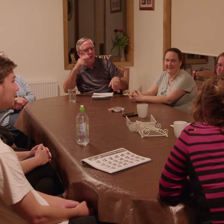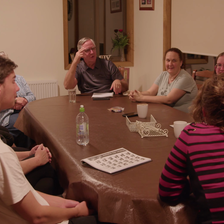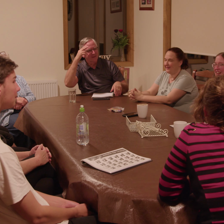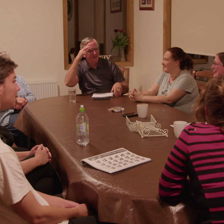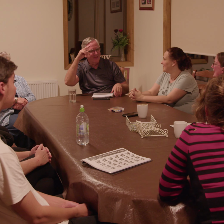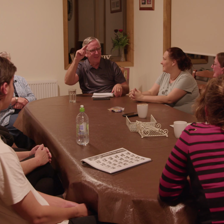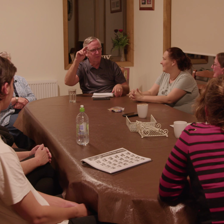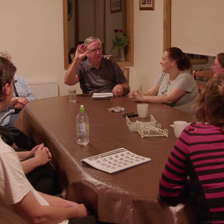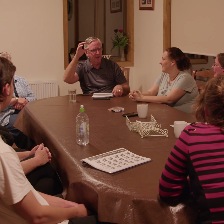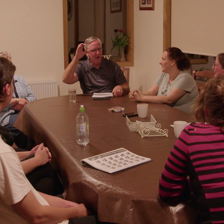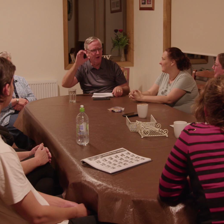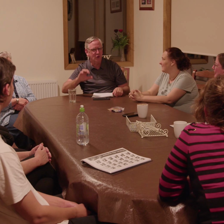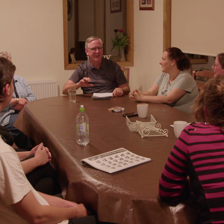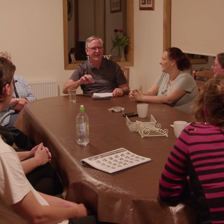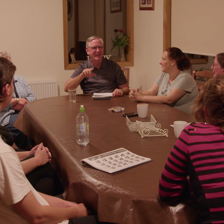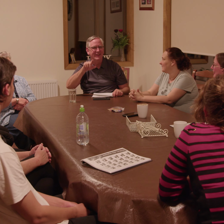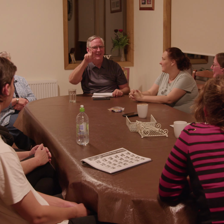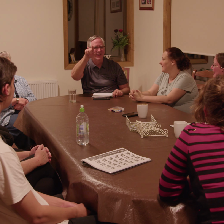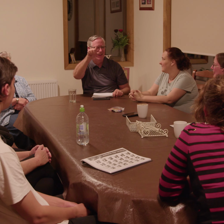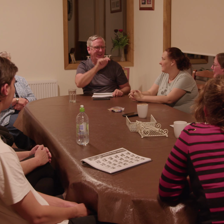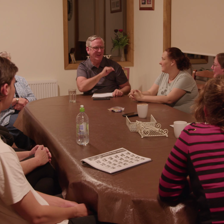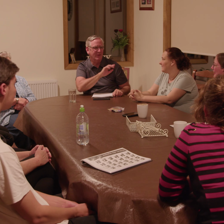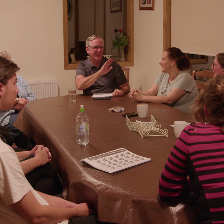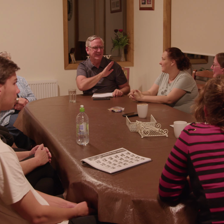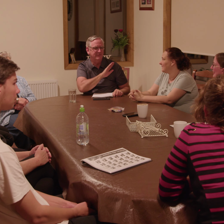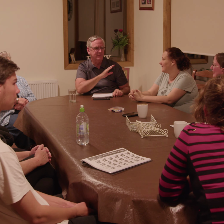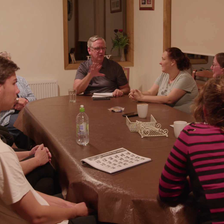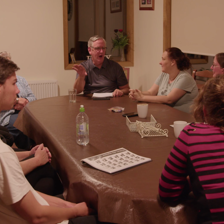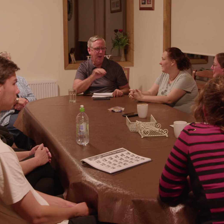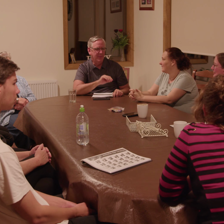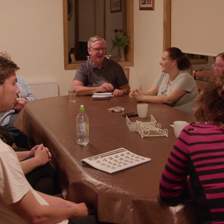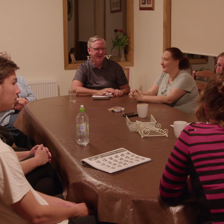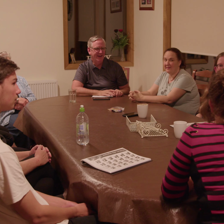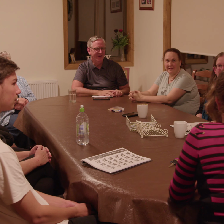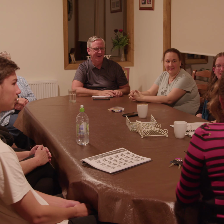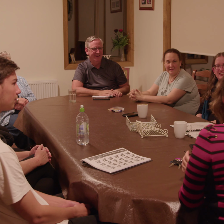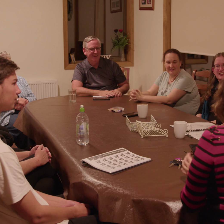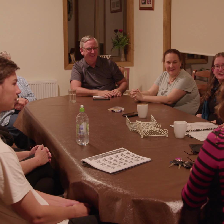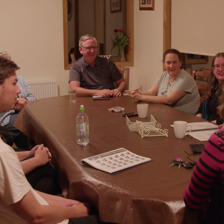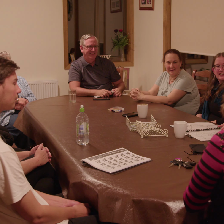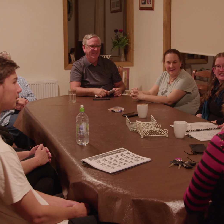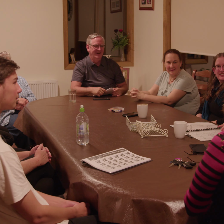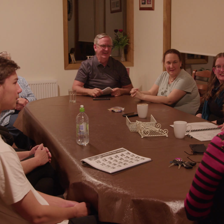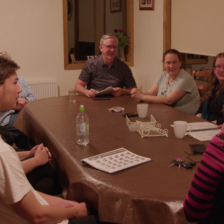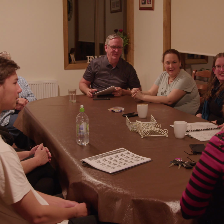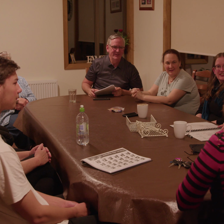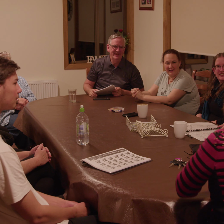What's his name? Captain? Timothy. What's the name of the Oh, country? T,